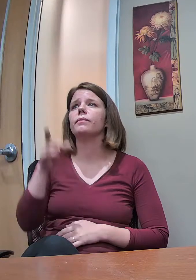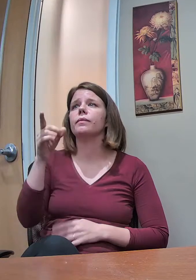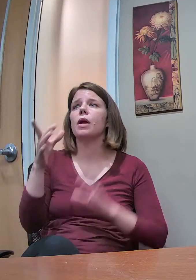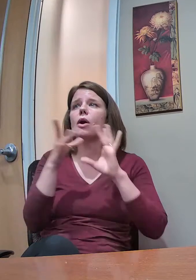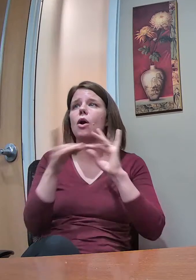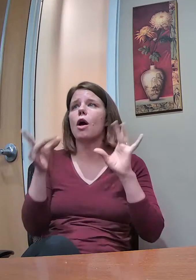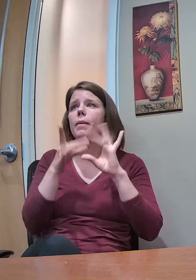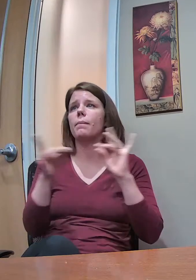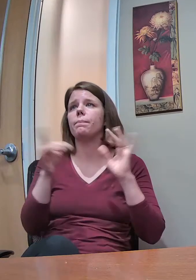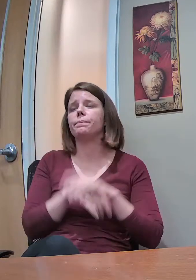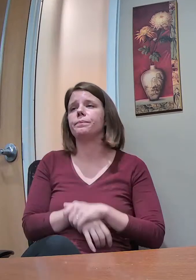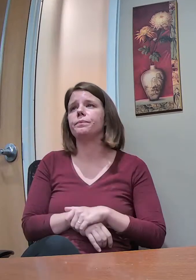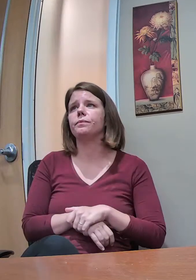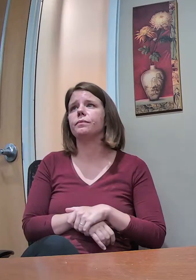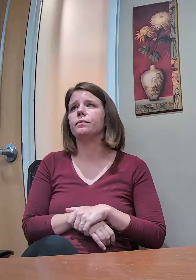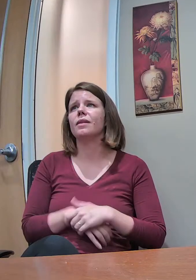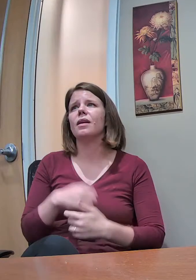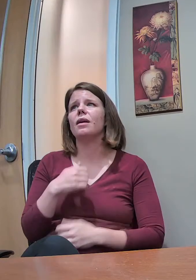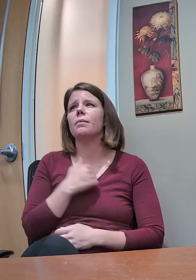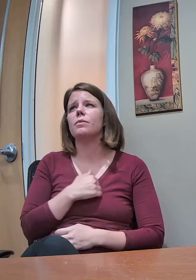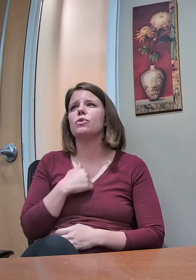a comment. Okay.